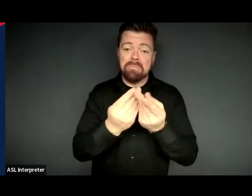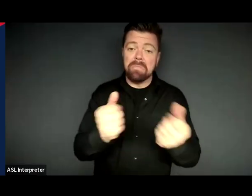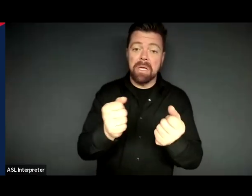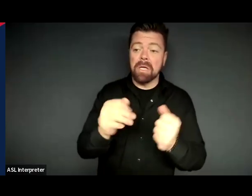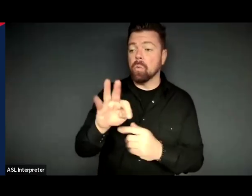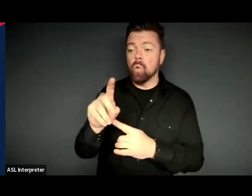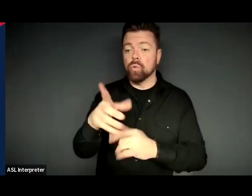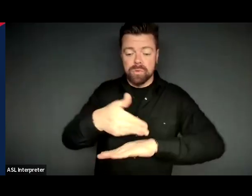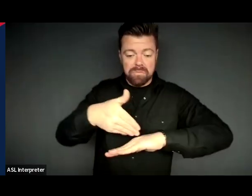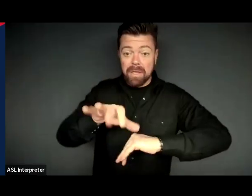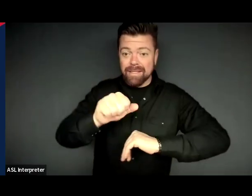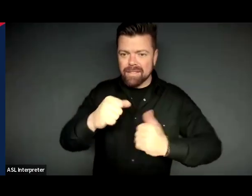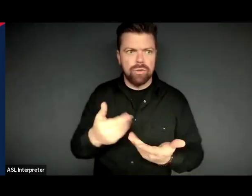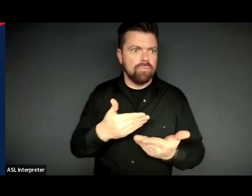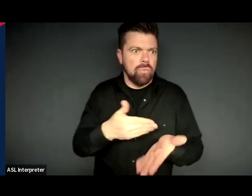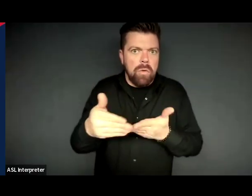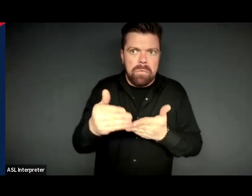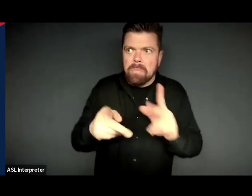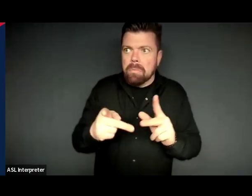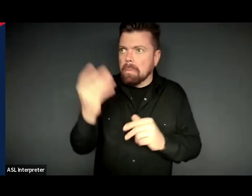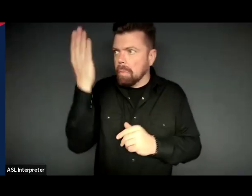often overlooked. And I don't know why.